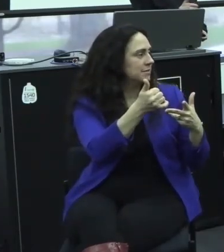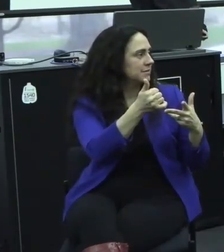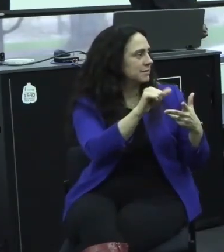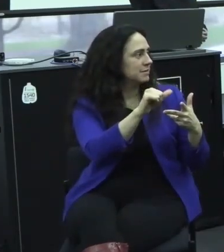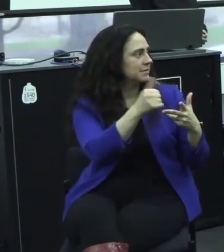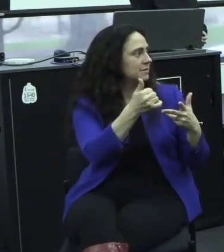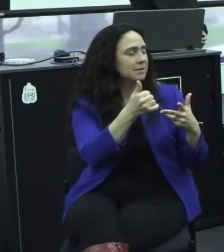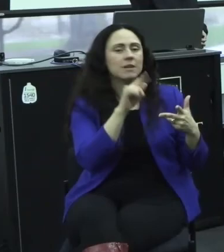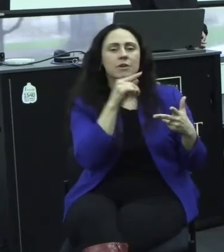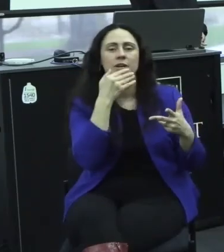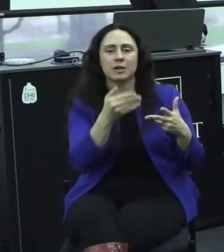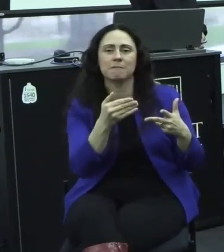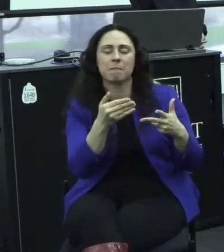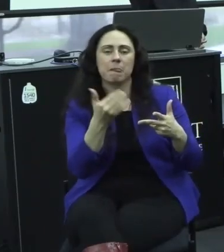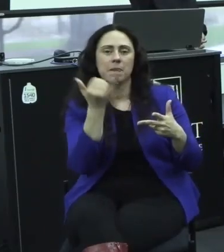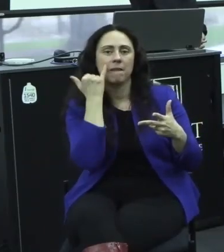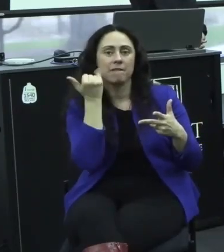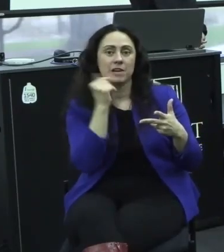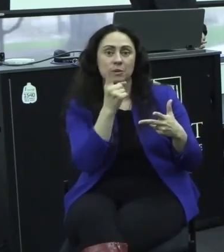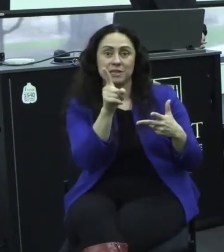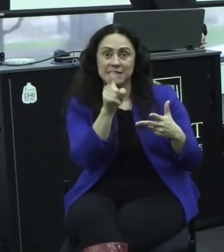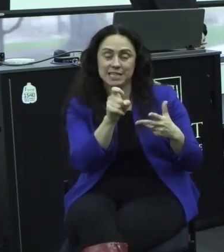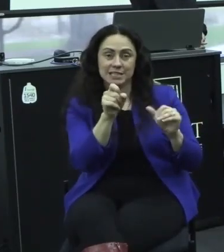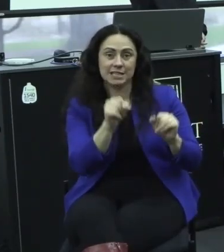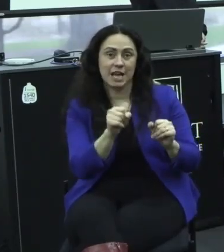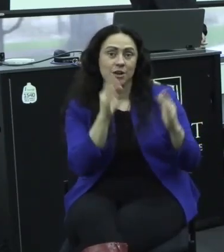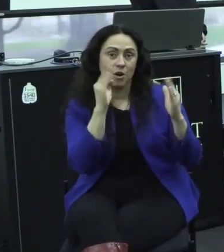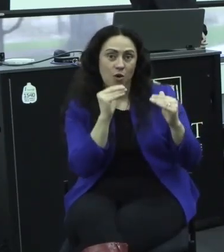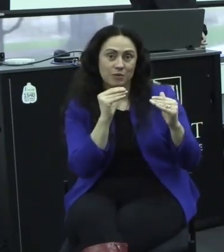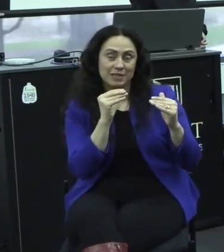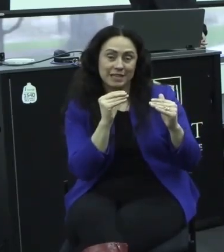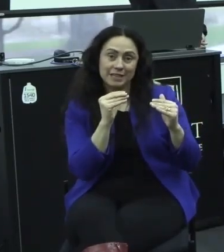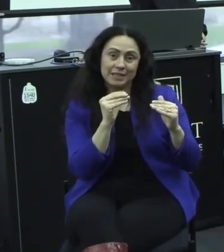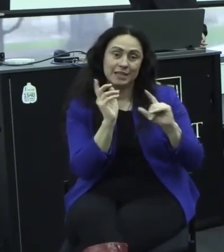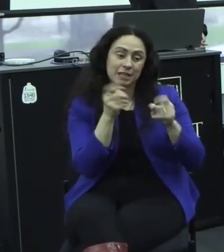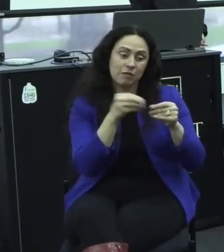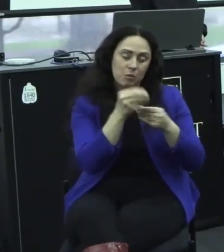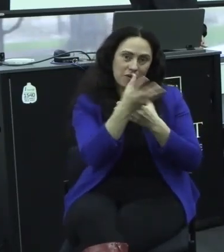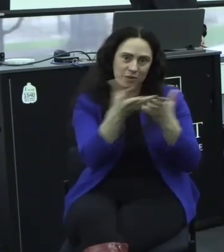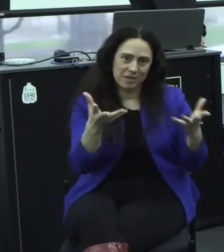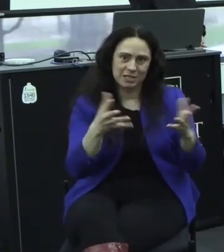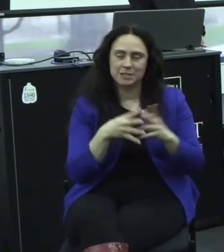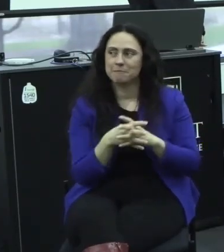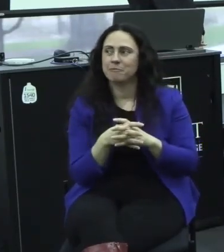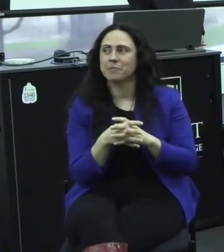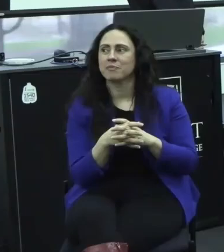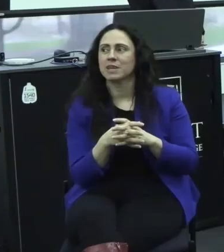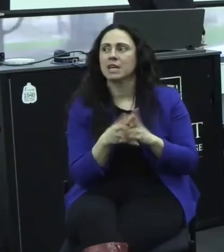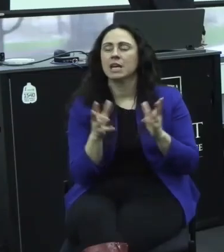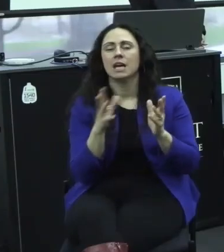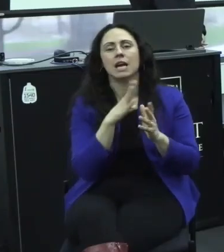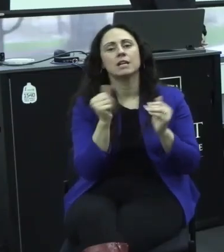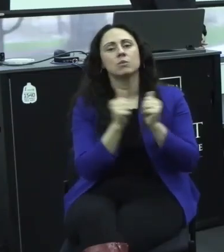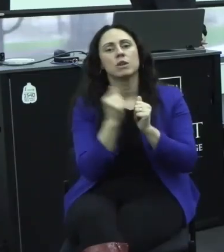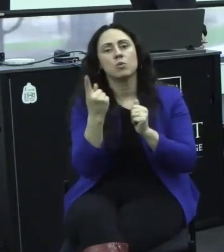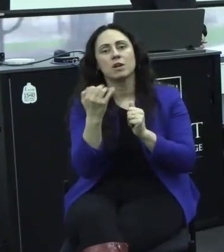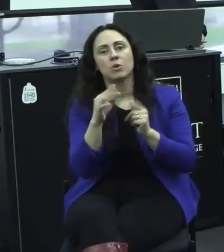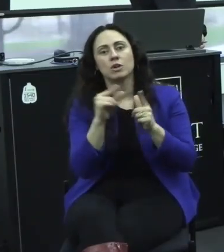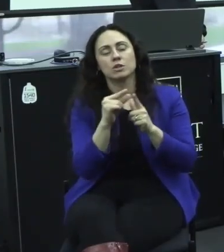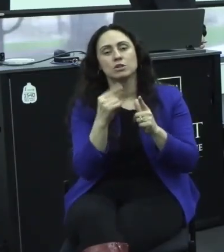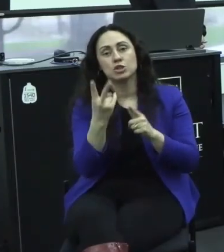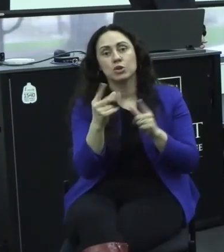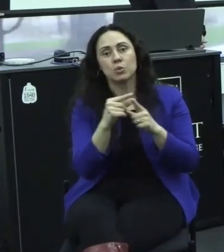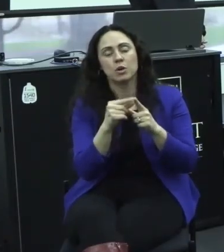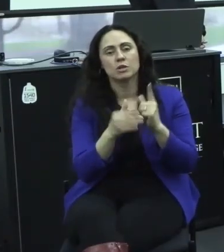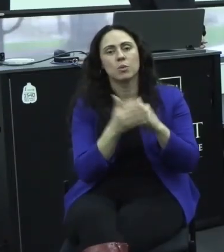Very good. If anyone needs, we can hopefully incite some more information. And with one or two words, what was your biggest